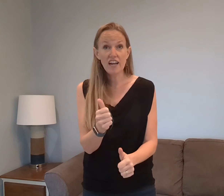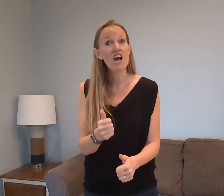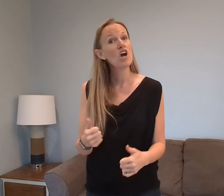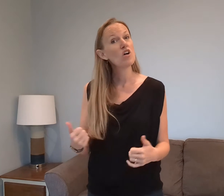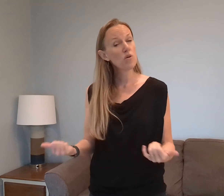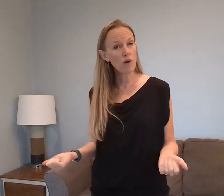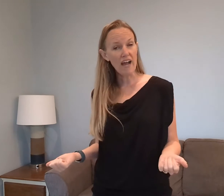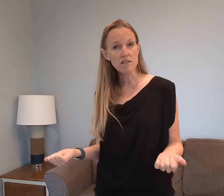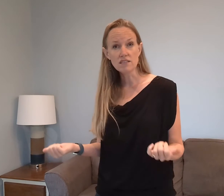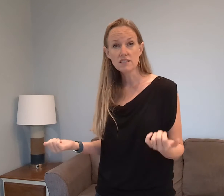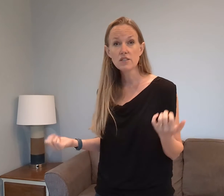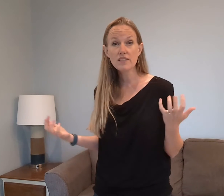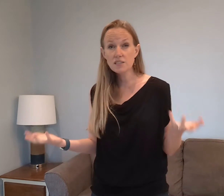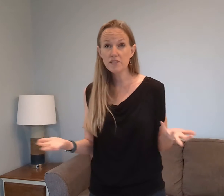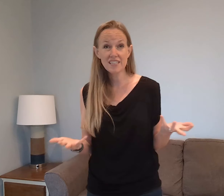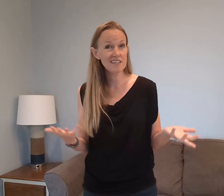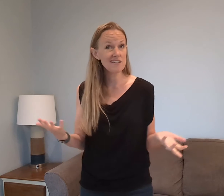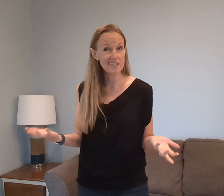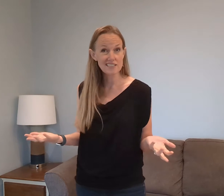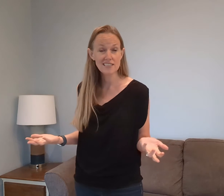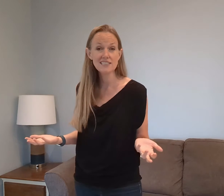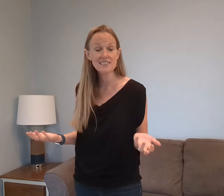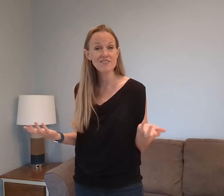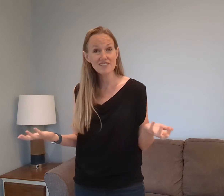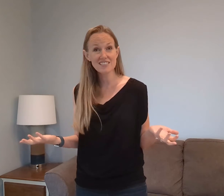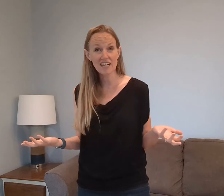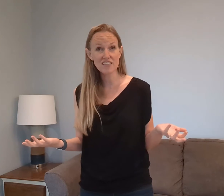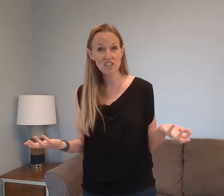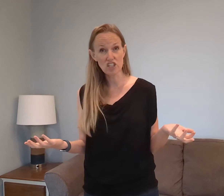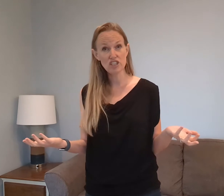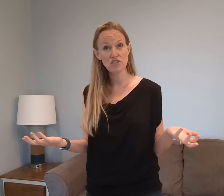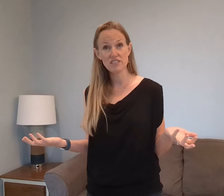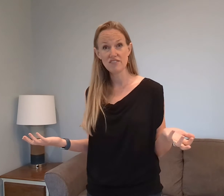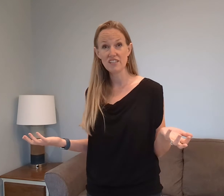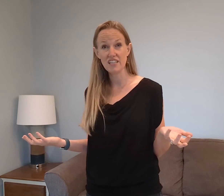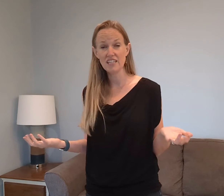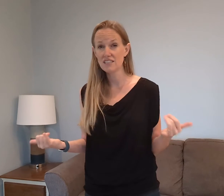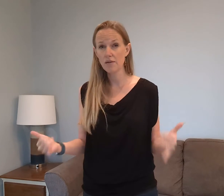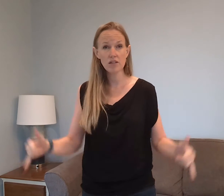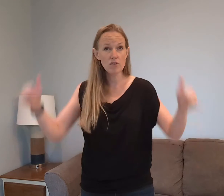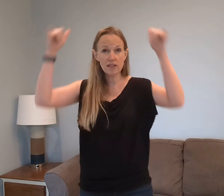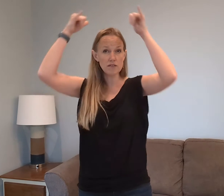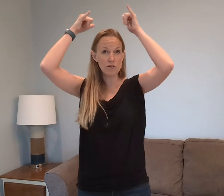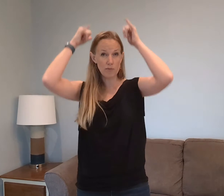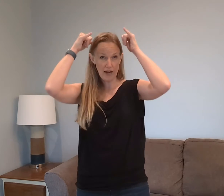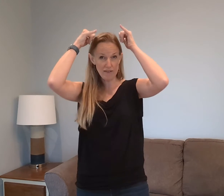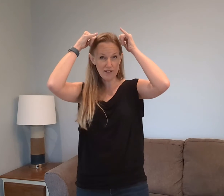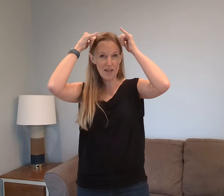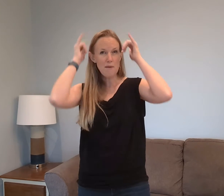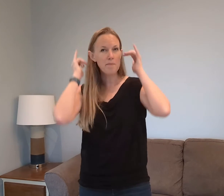every crown. So in this particular instance, different signers are going to choose different things. I'm going to go literal crown, but